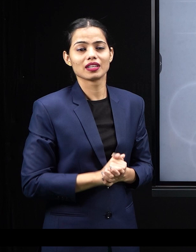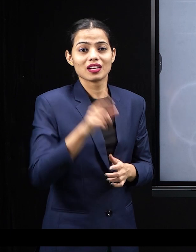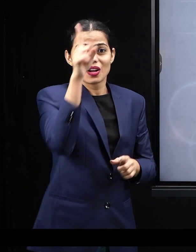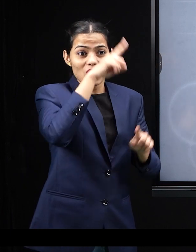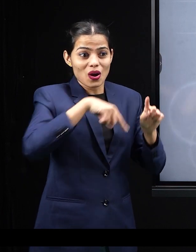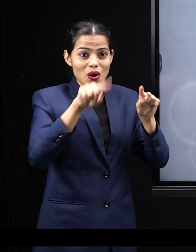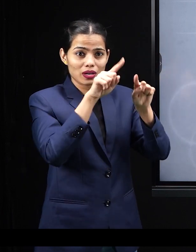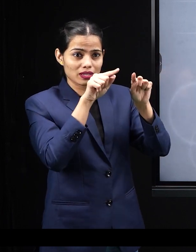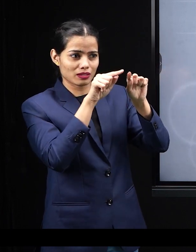arcs,